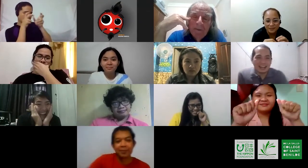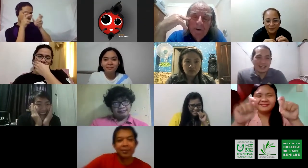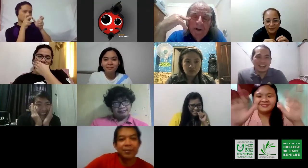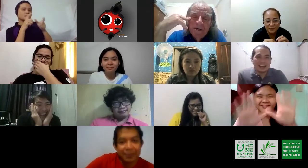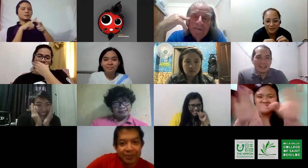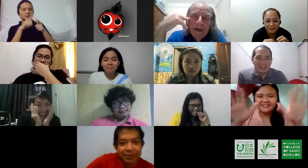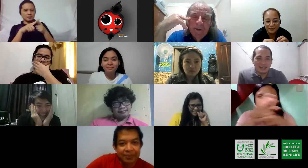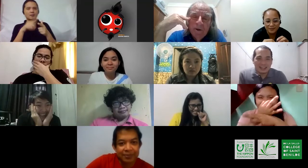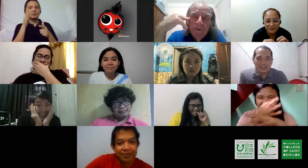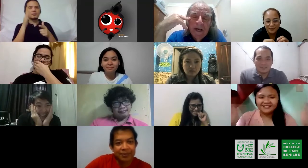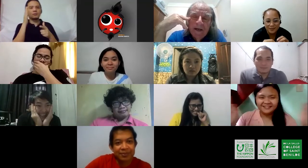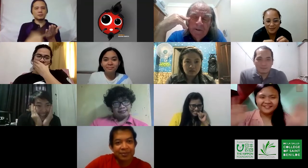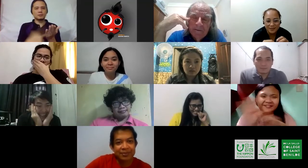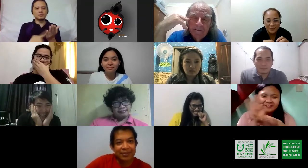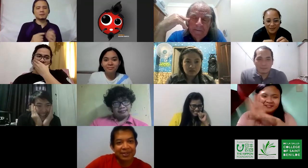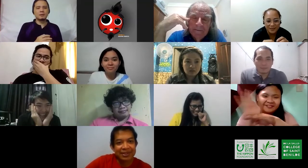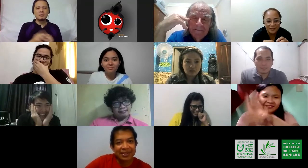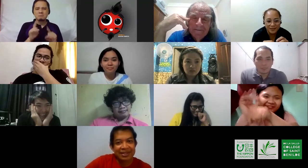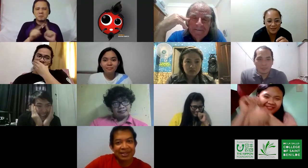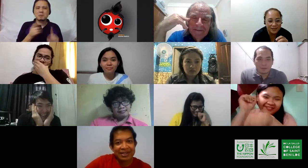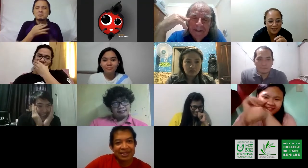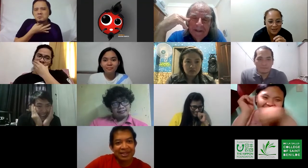curious about your reaction.